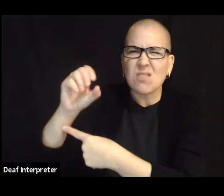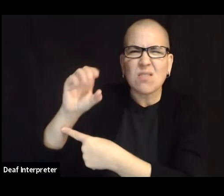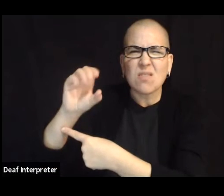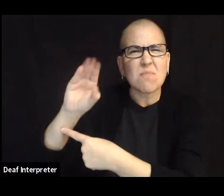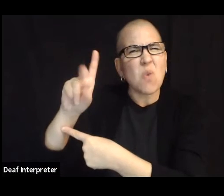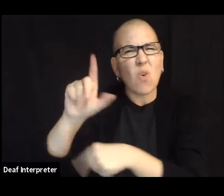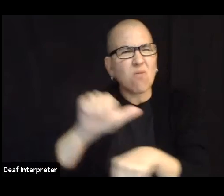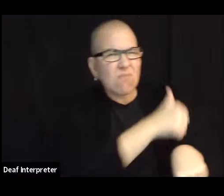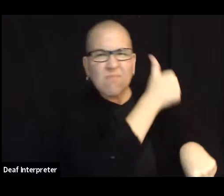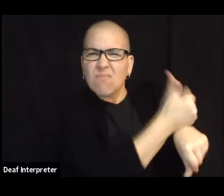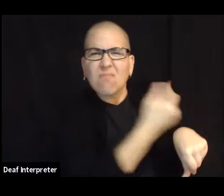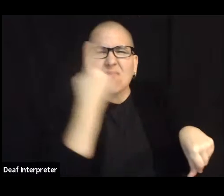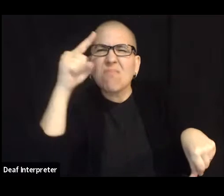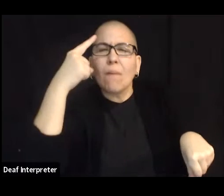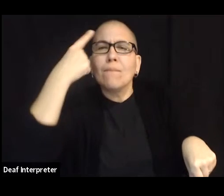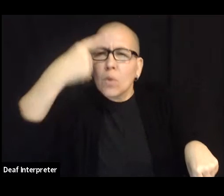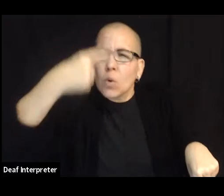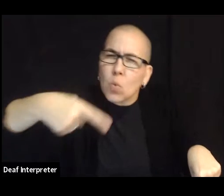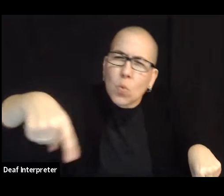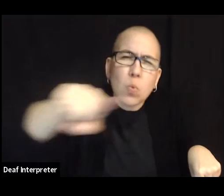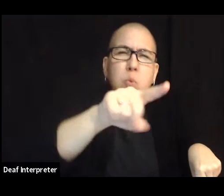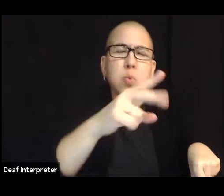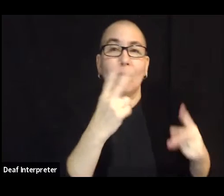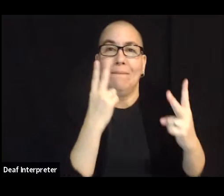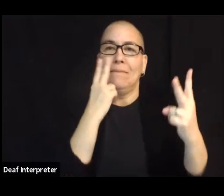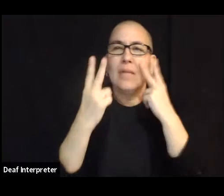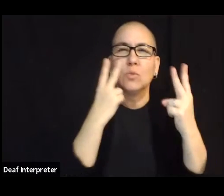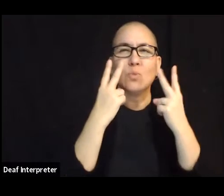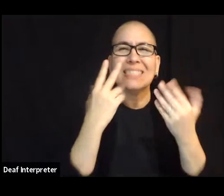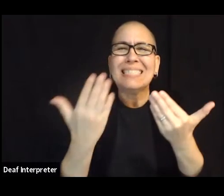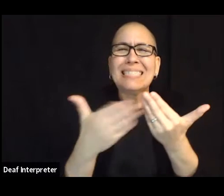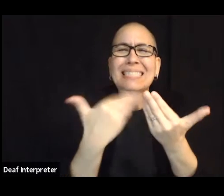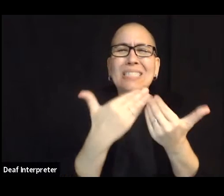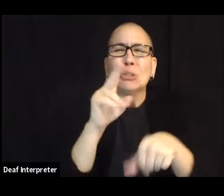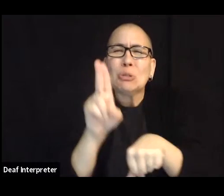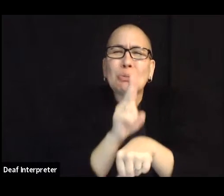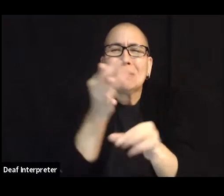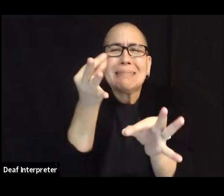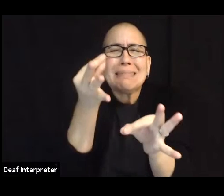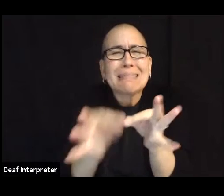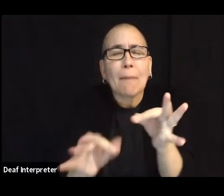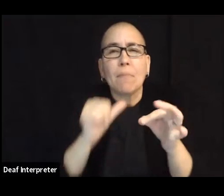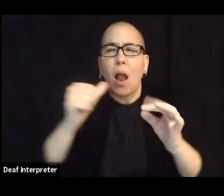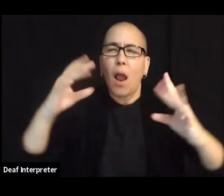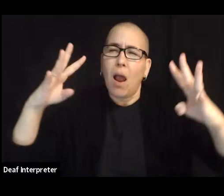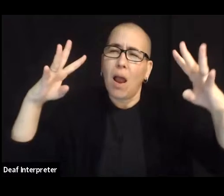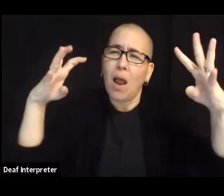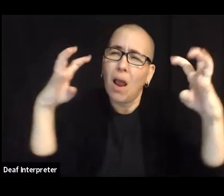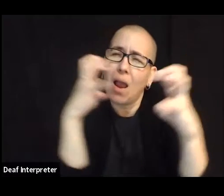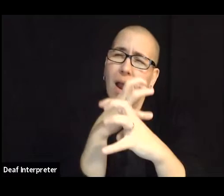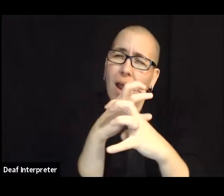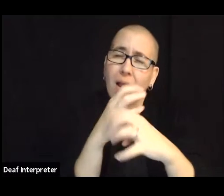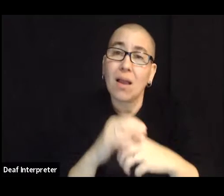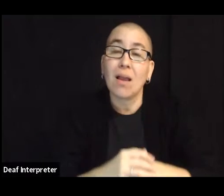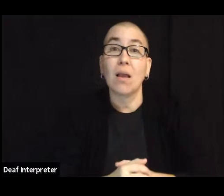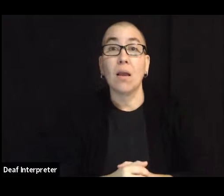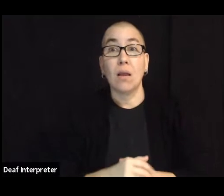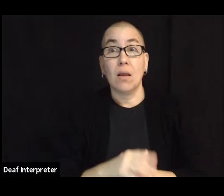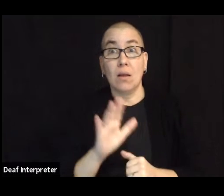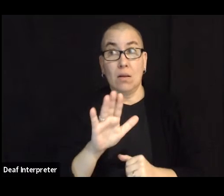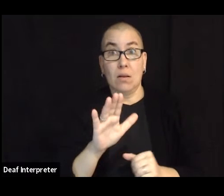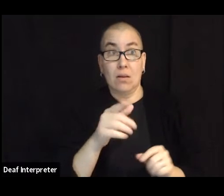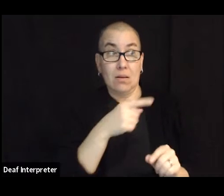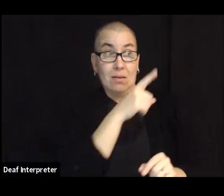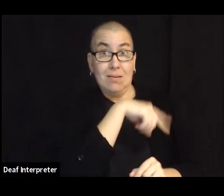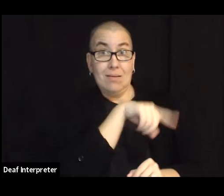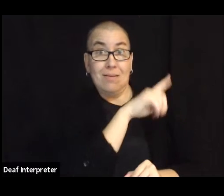for our state. While we're trying to make the data as easy to understand as possible, it is still complicated with the different types of